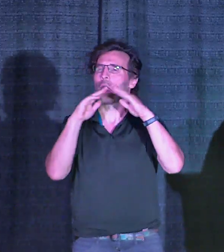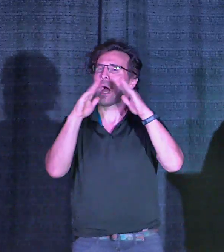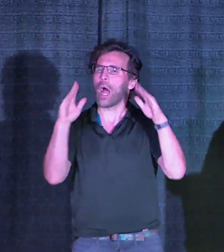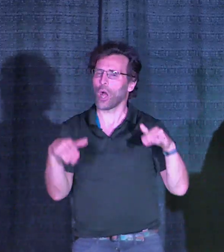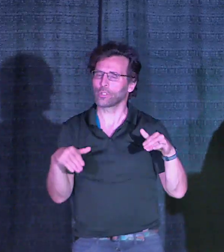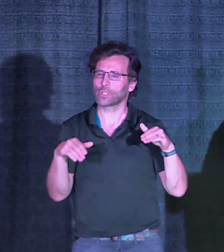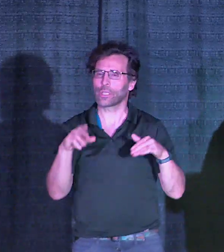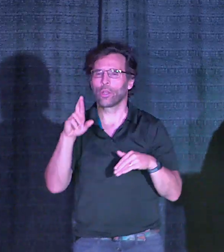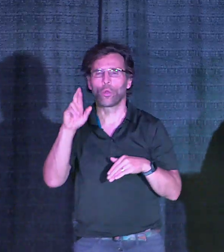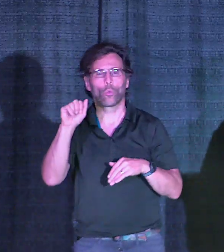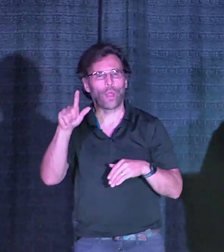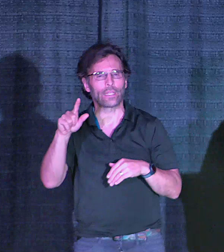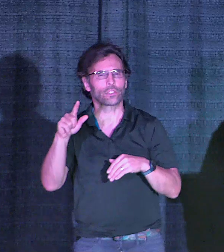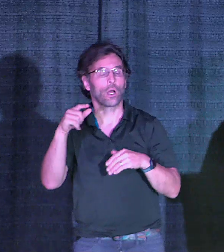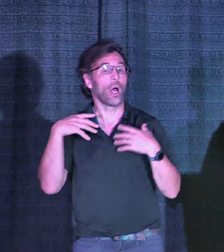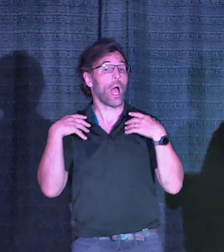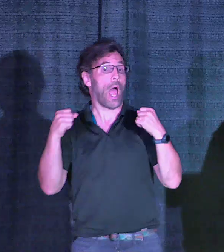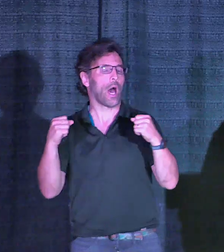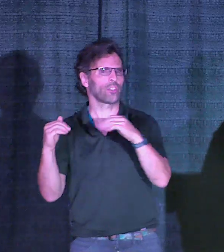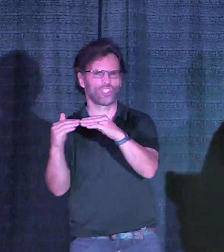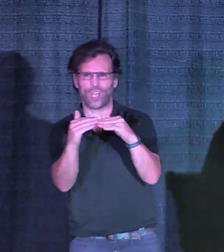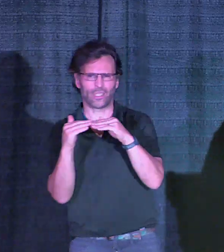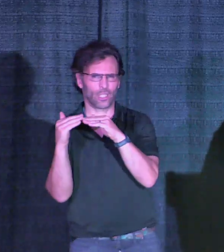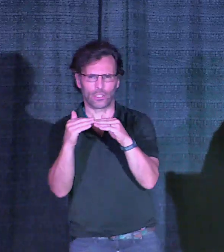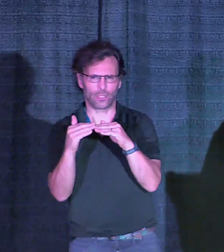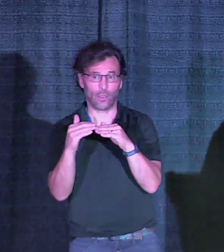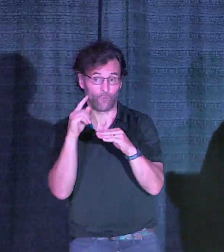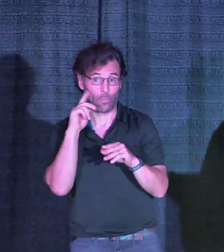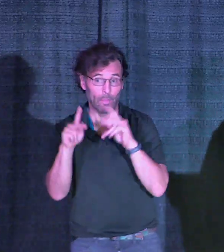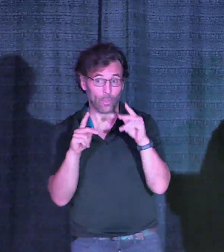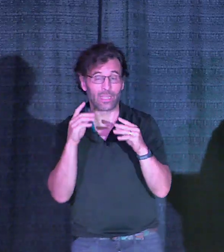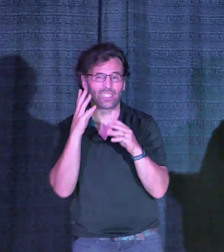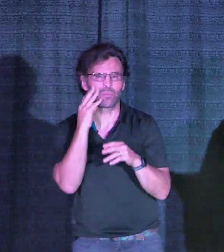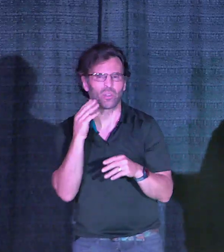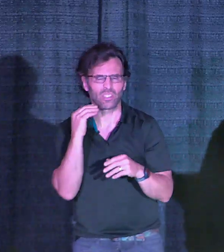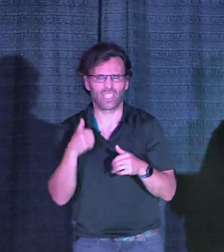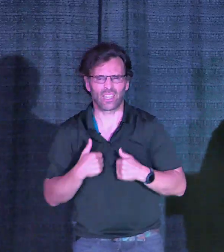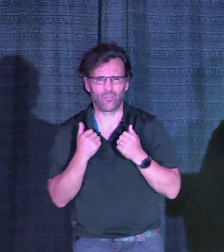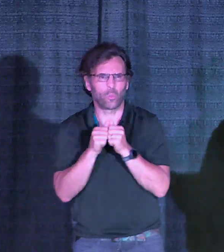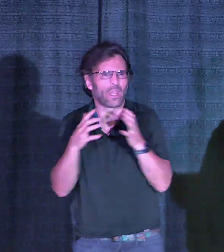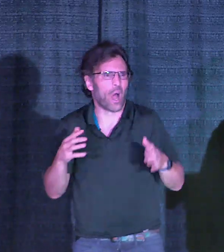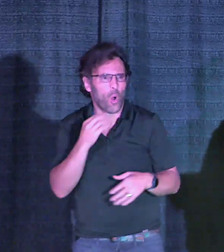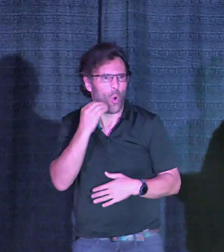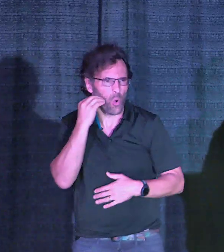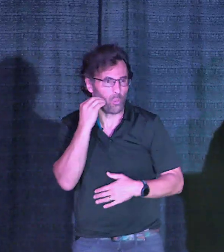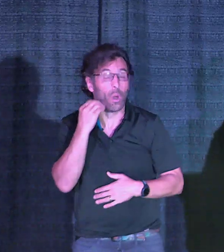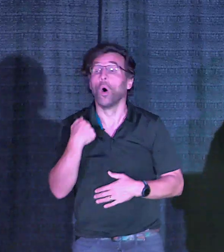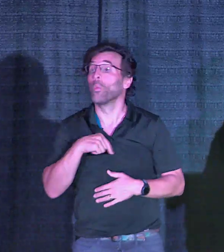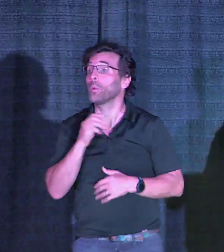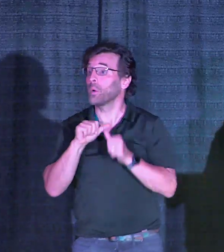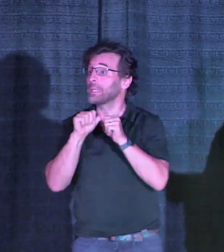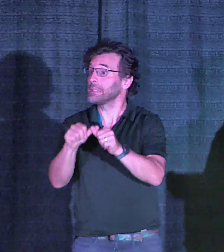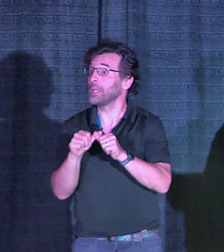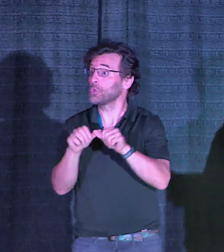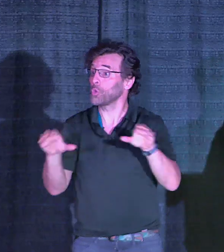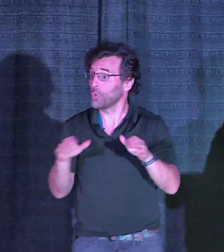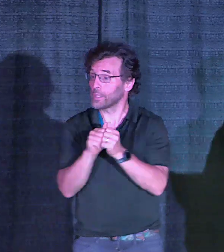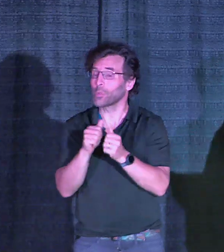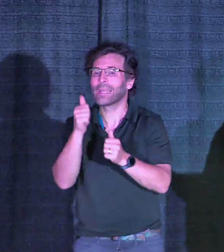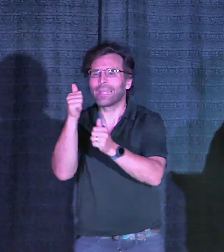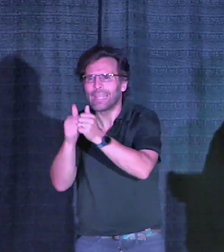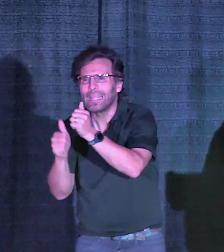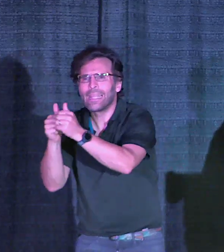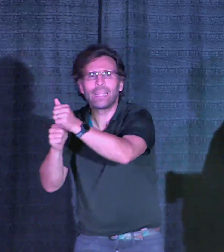racial, and health justice for people experiencing homelessness. And we will continue to do this work arm in arm with each of